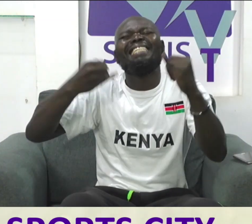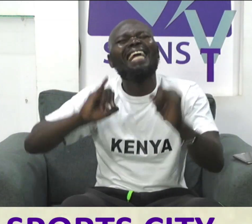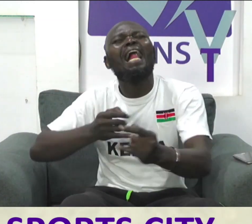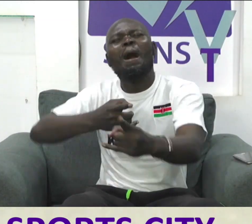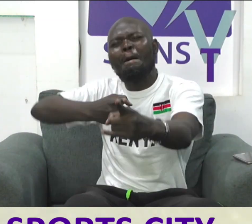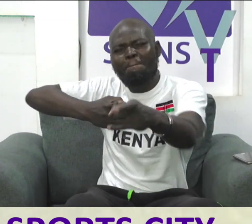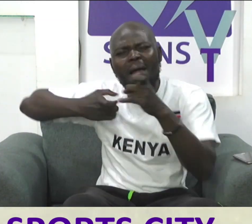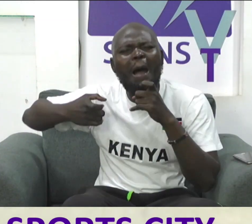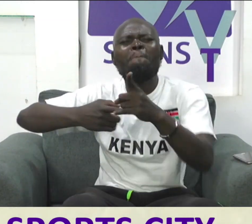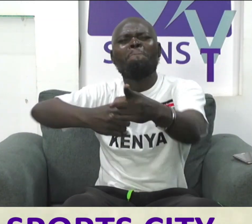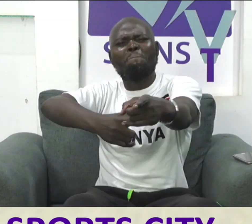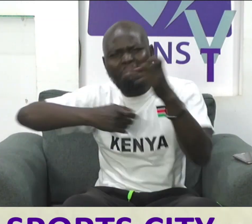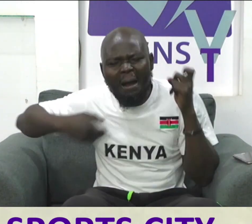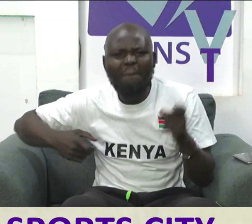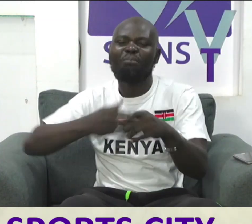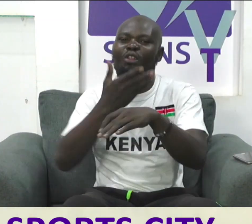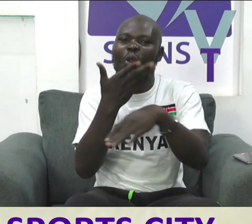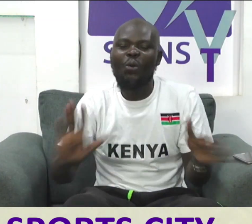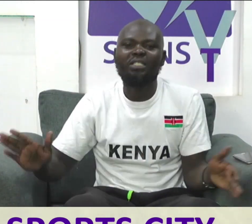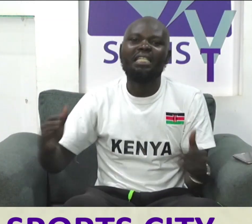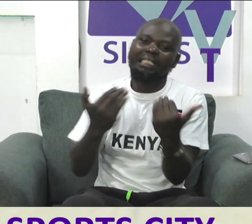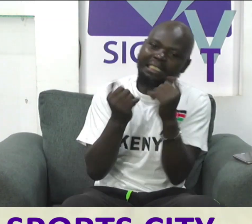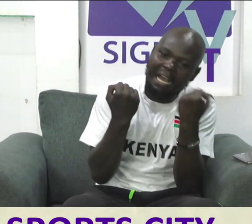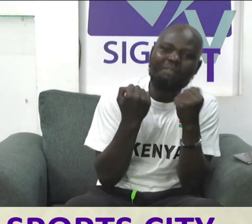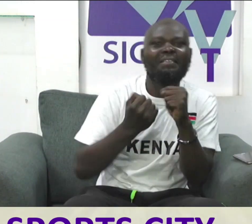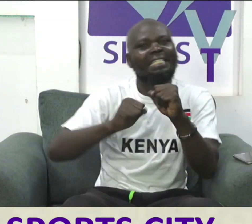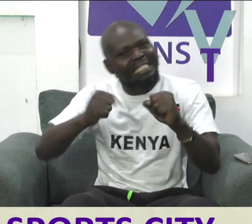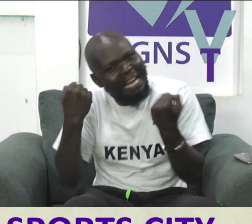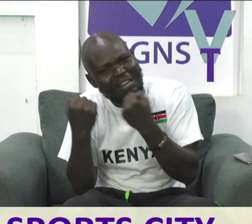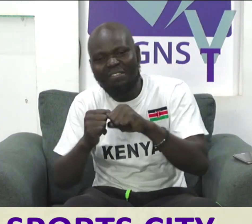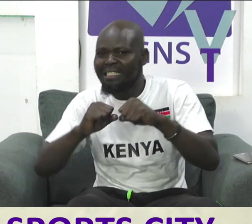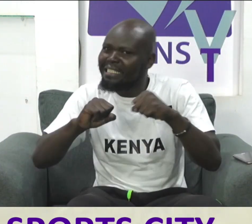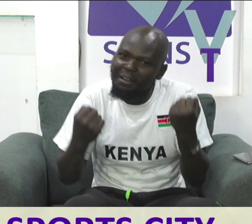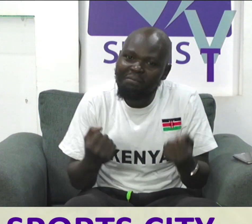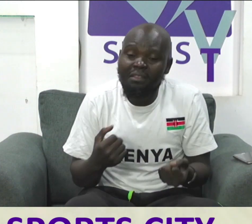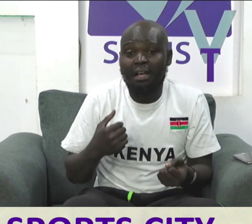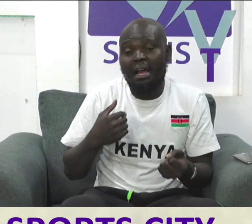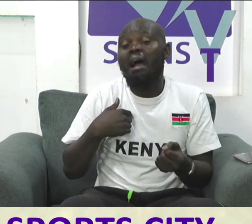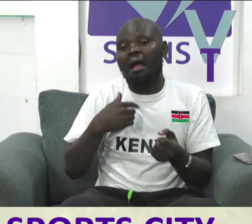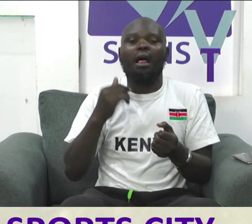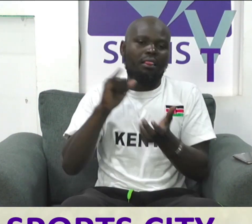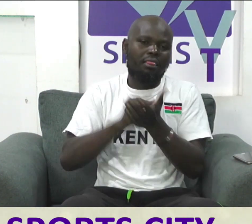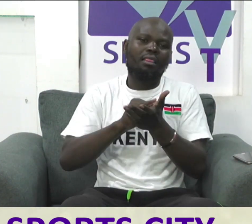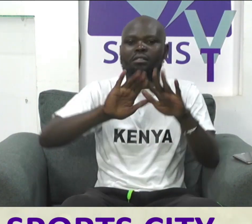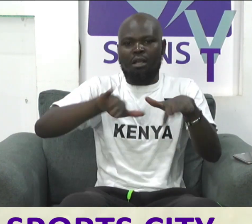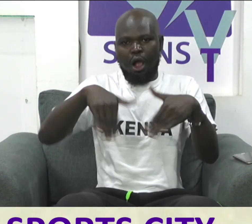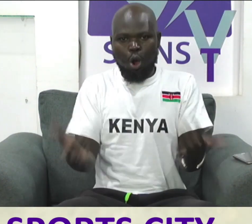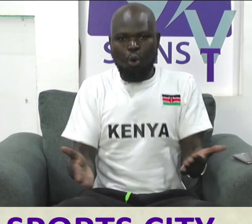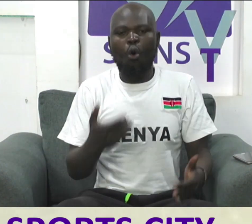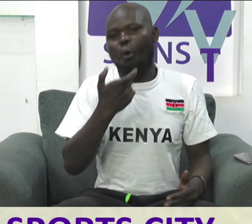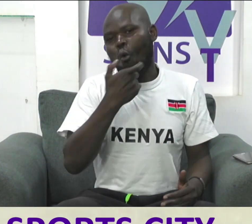But for Gor Mahia, we have Benson, who is really trying very hard to save.